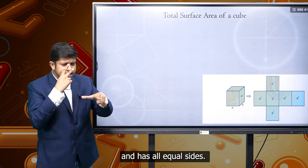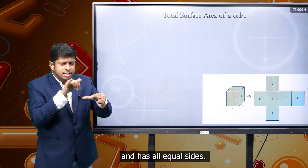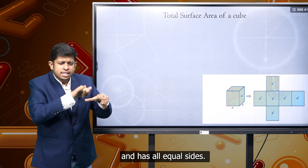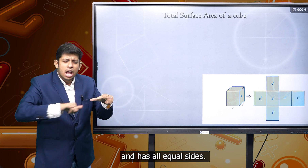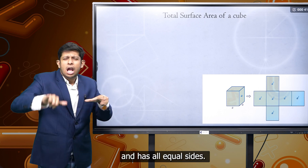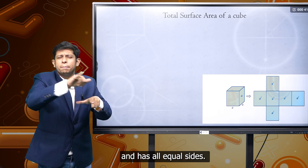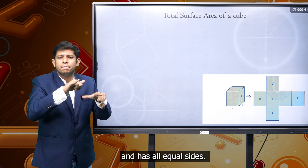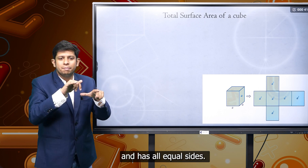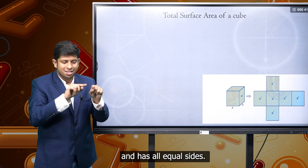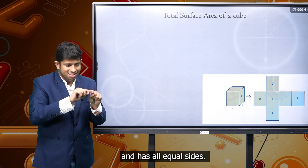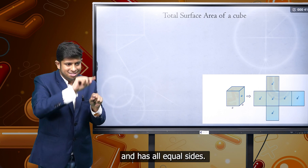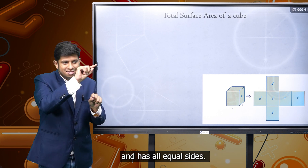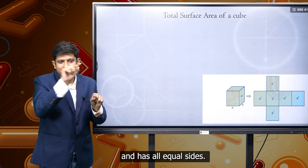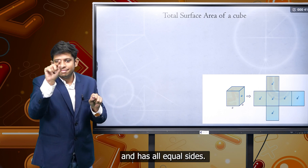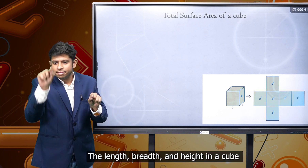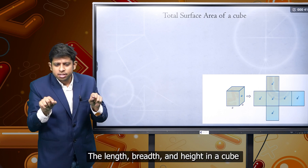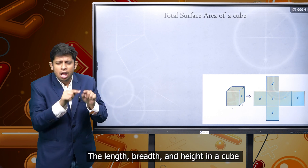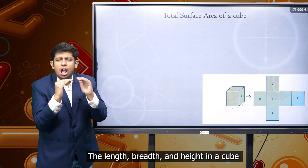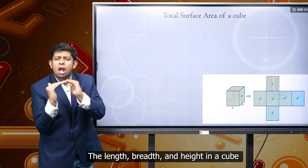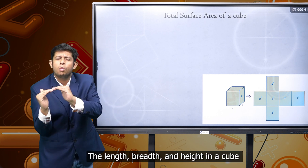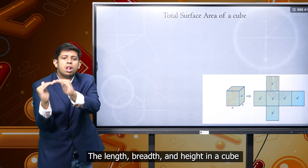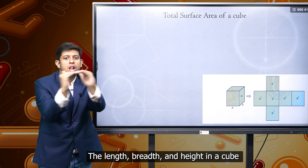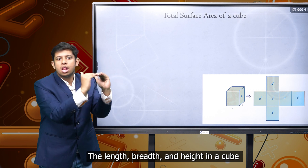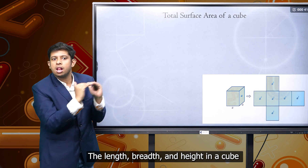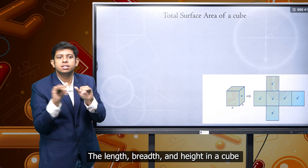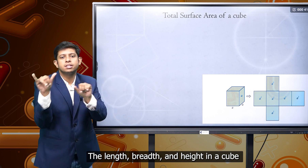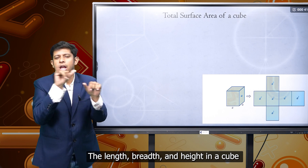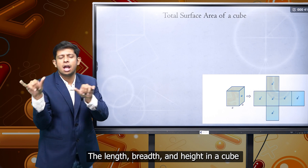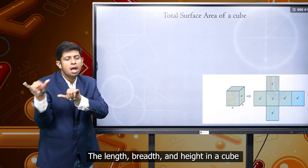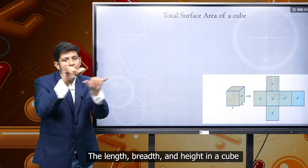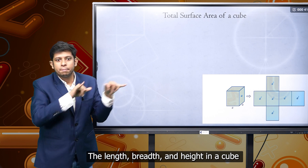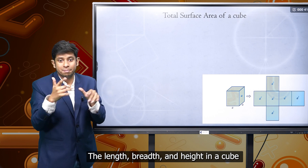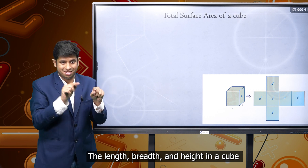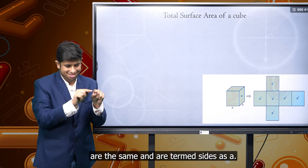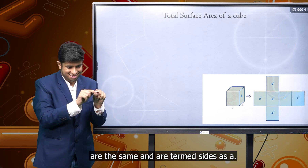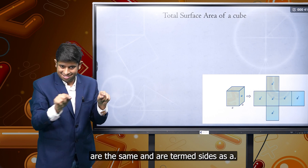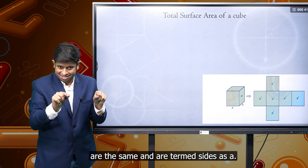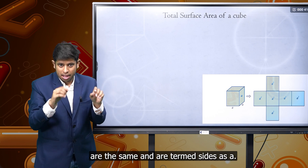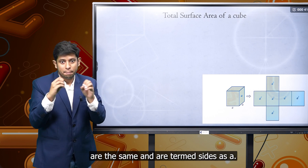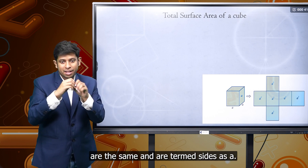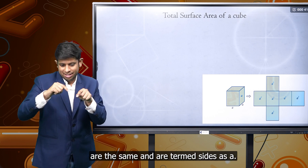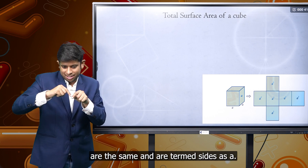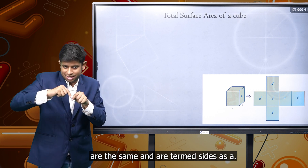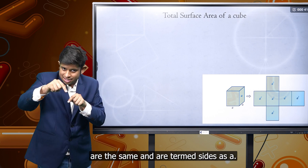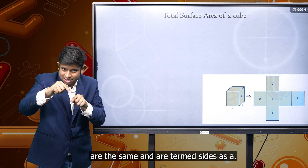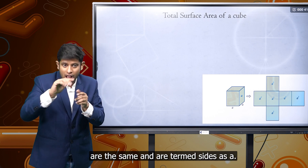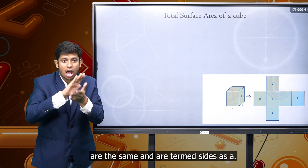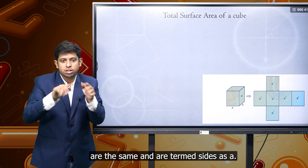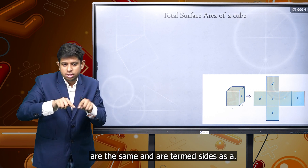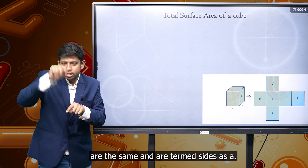has all equal sides. The length, breadth and height in a cube are the same and are termed as